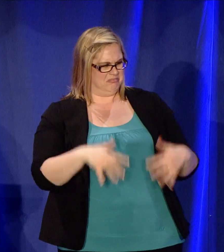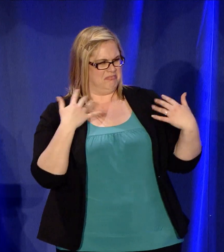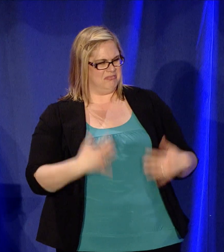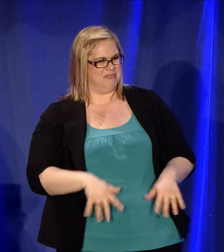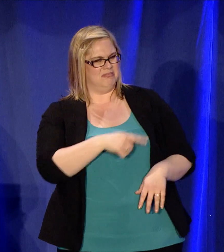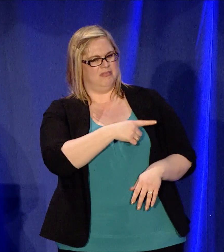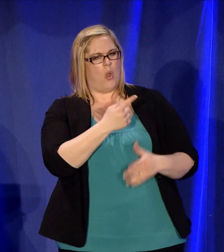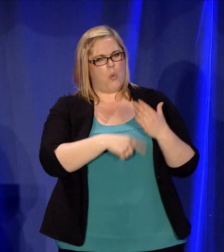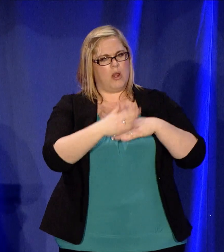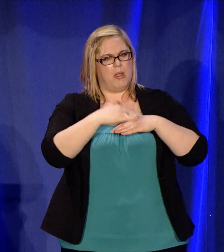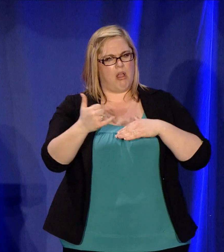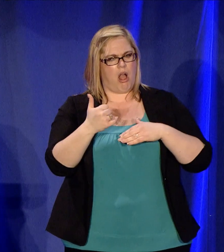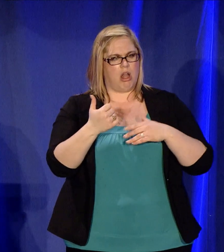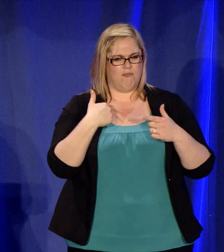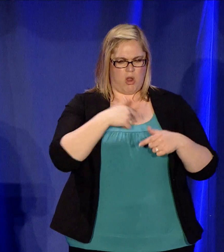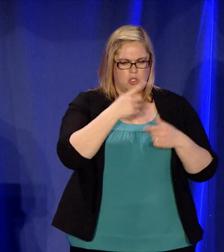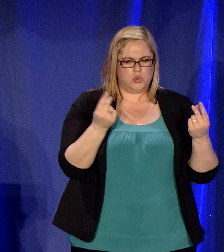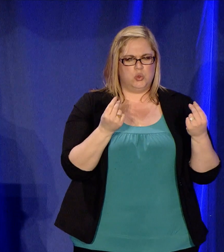do? Resist.